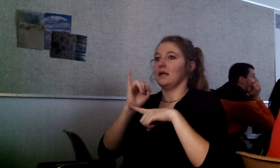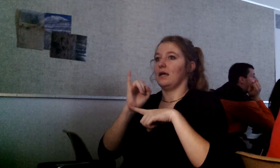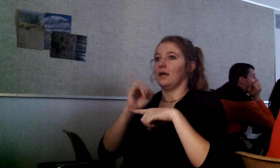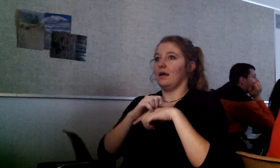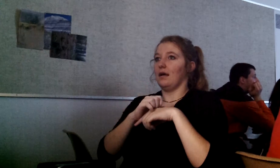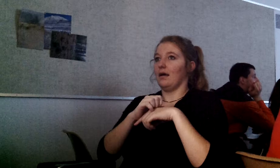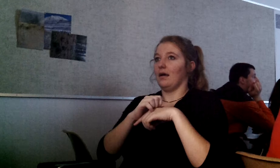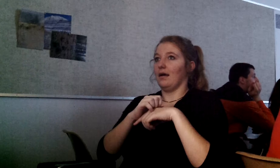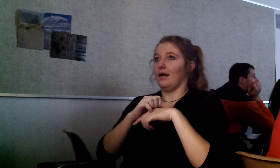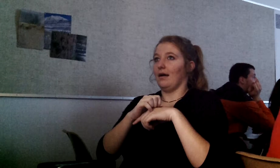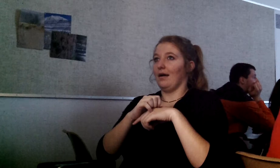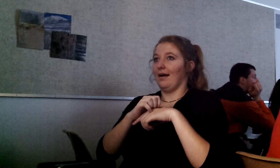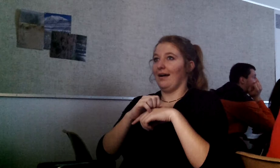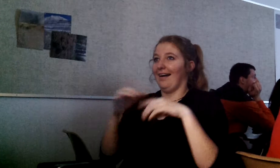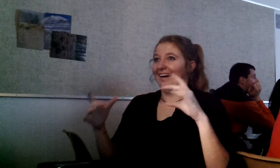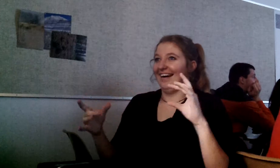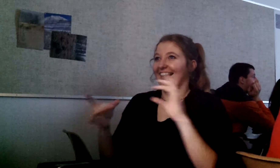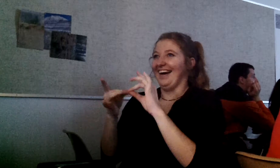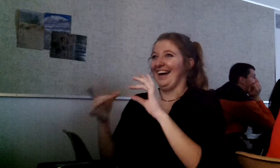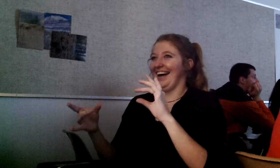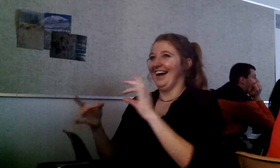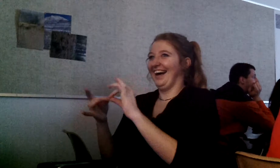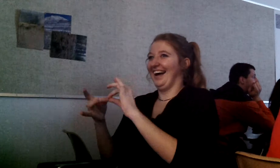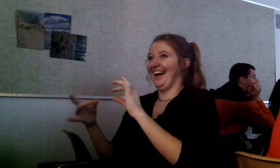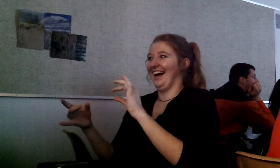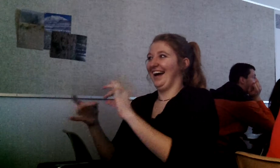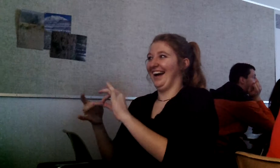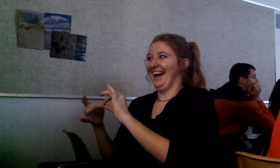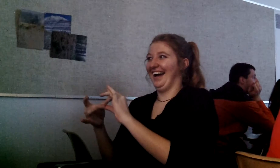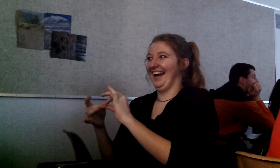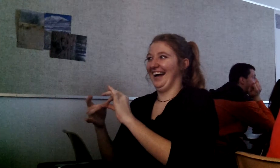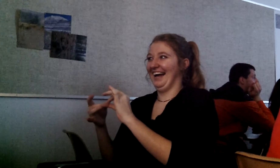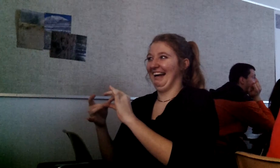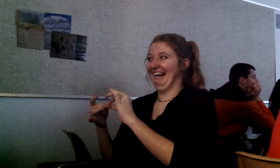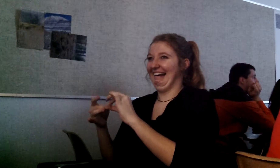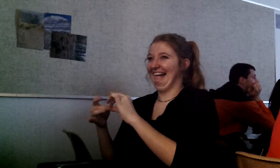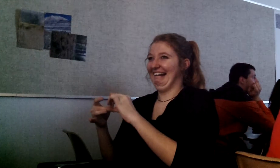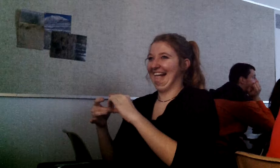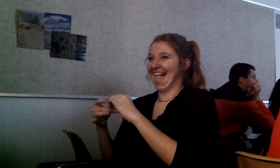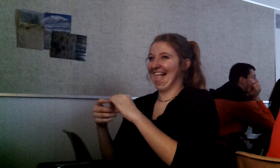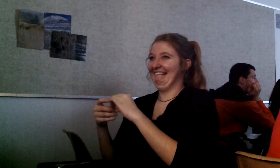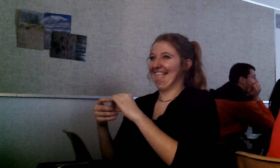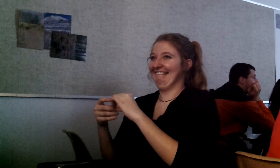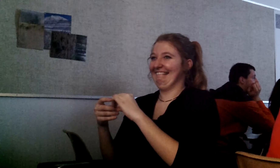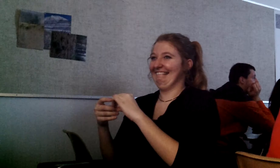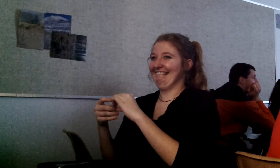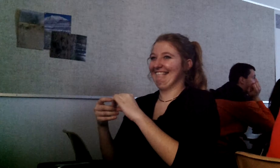side of the intercellular junction. These cis dimers then bind with other dimers on the opposite or trans